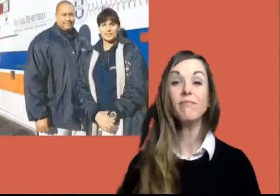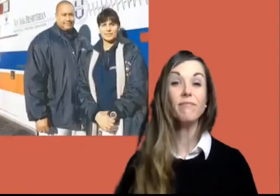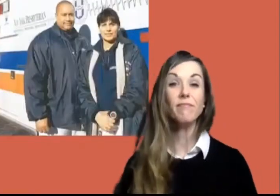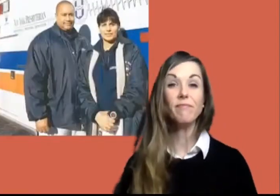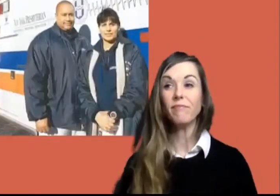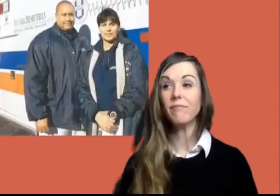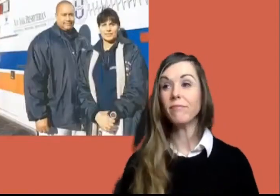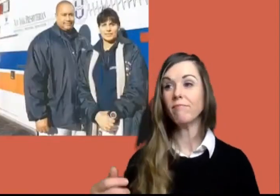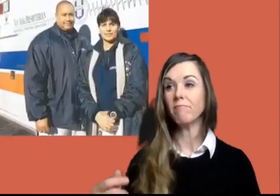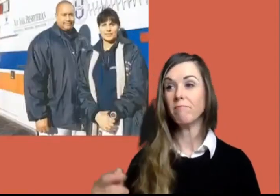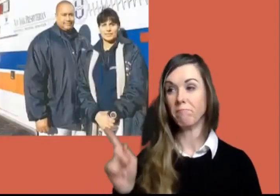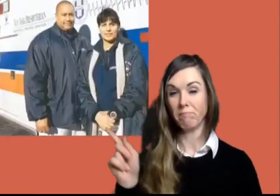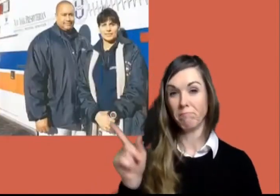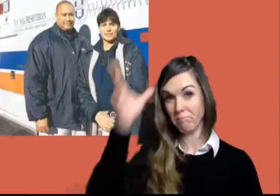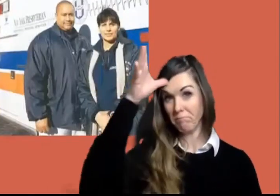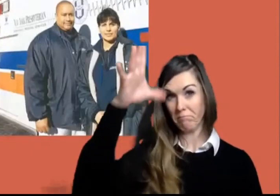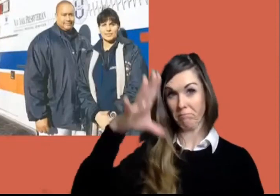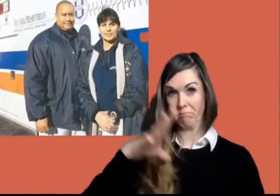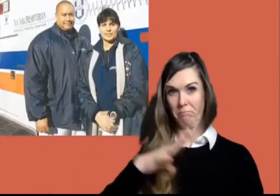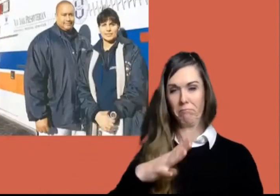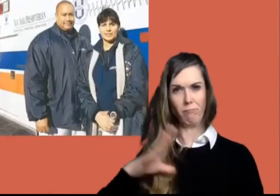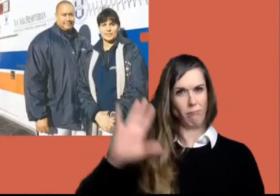paramedics.